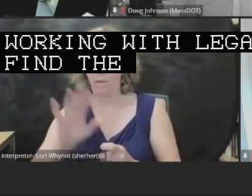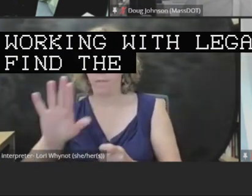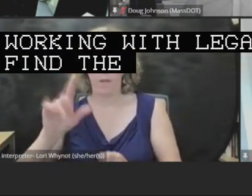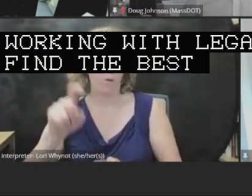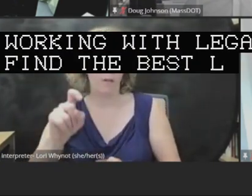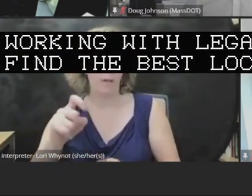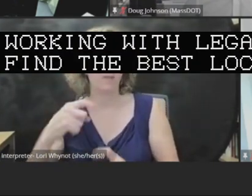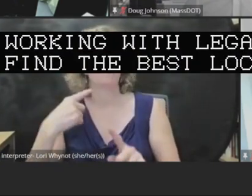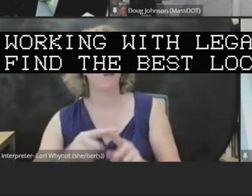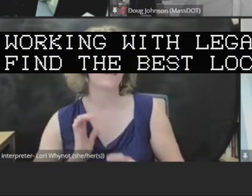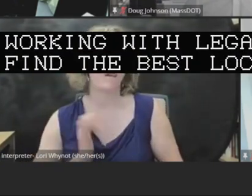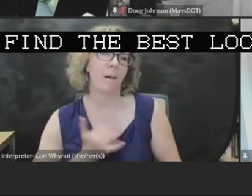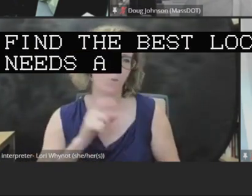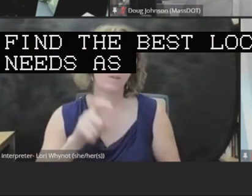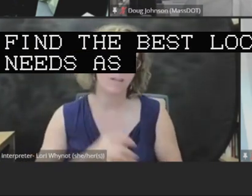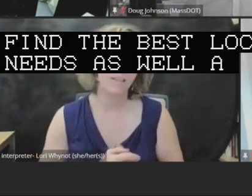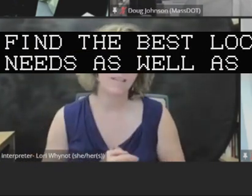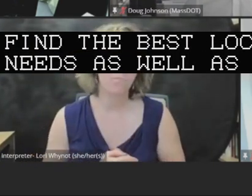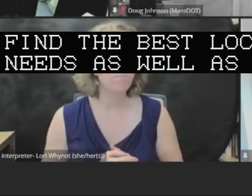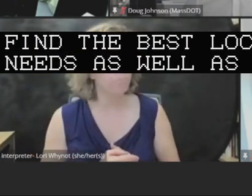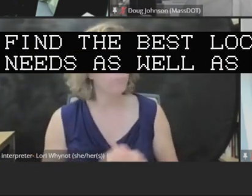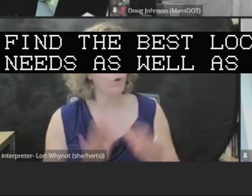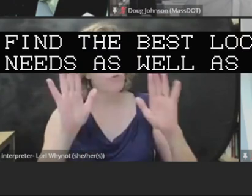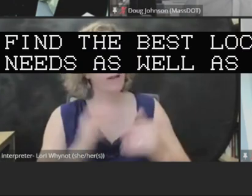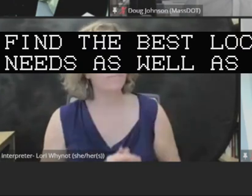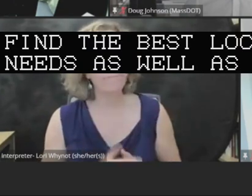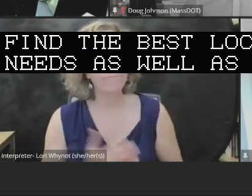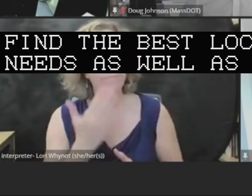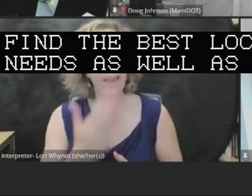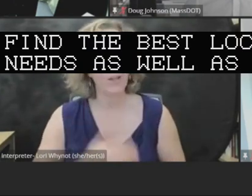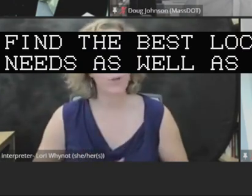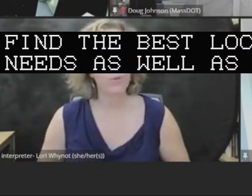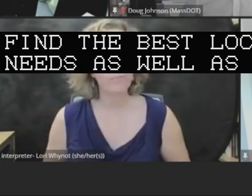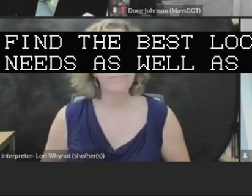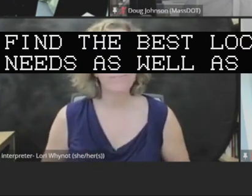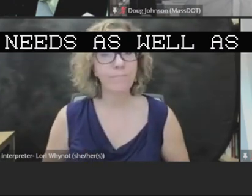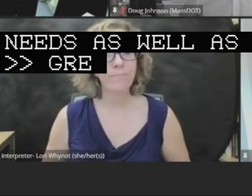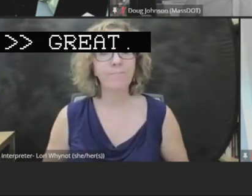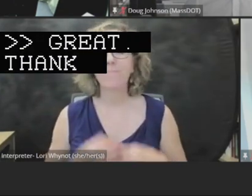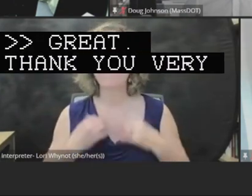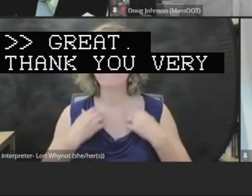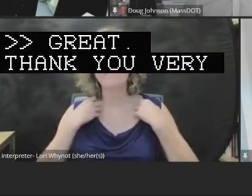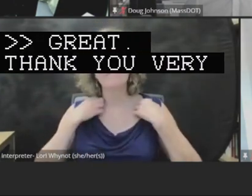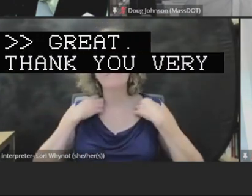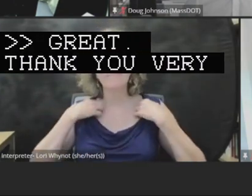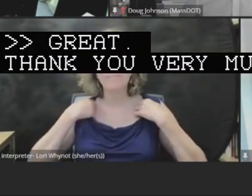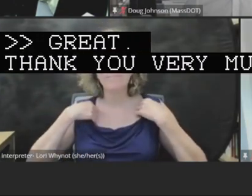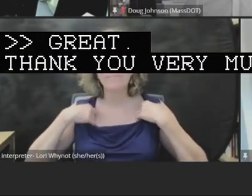ours. Great. All right, thank you very much. Thank you.